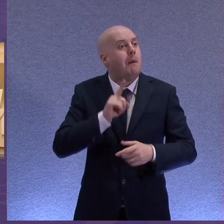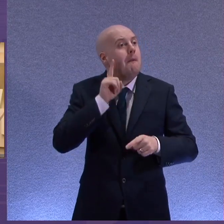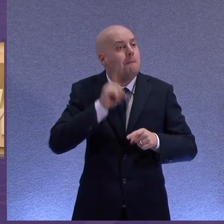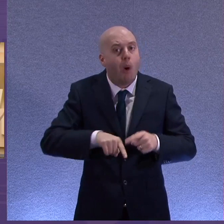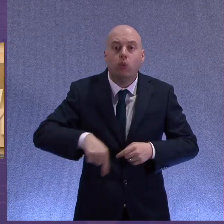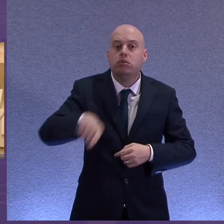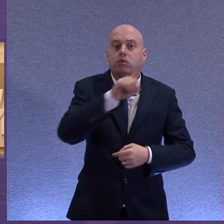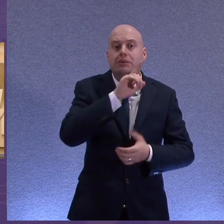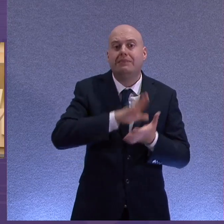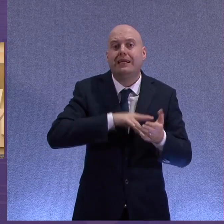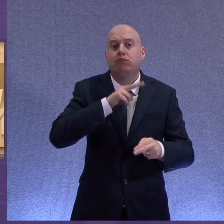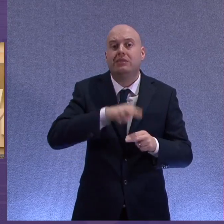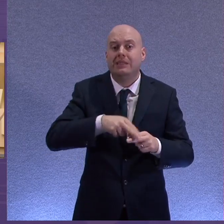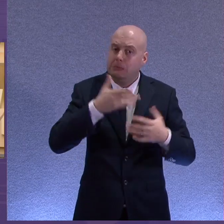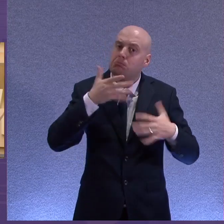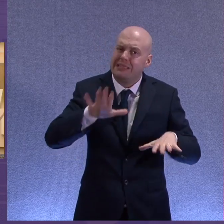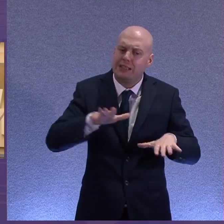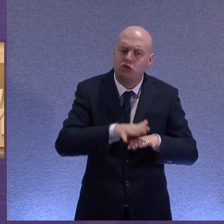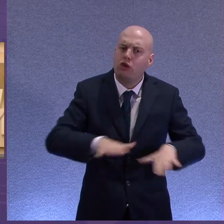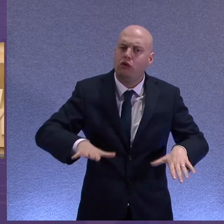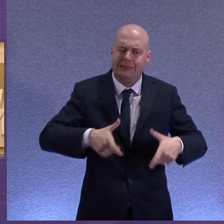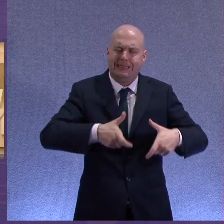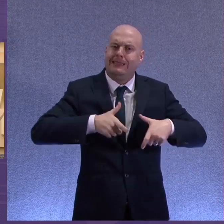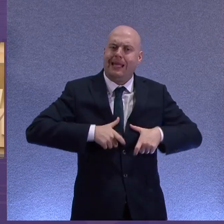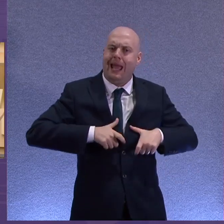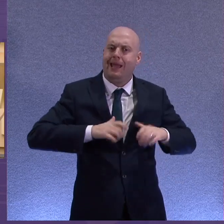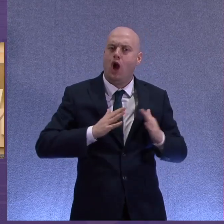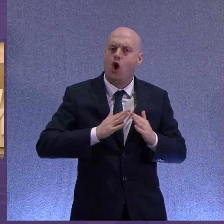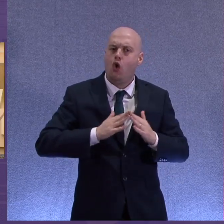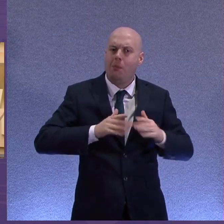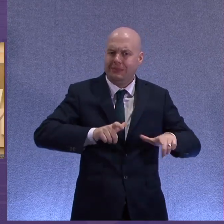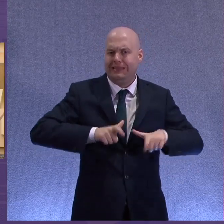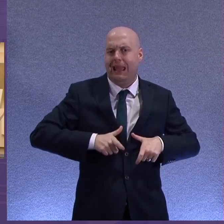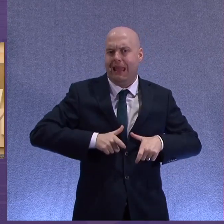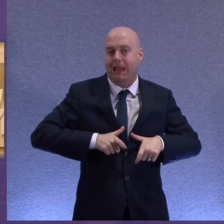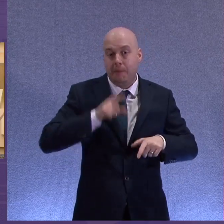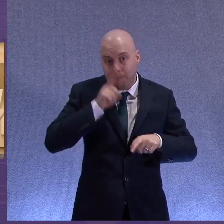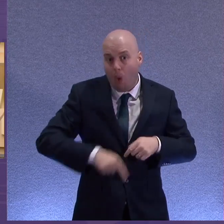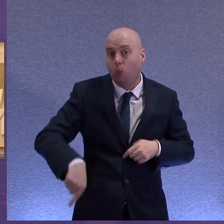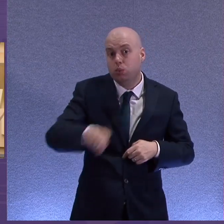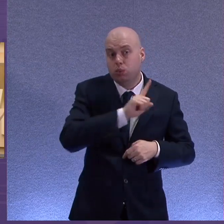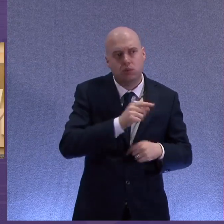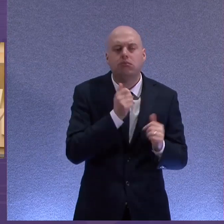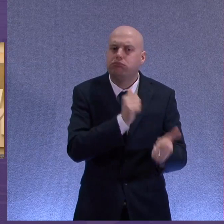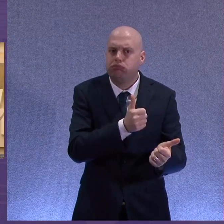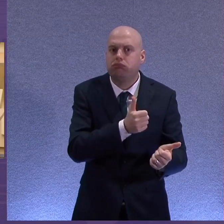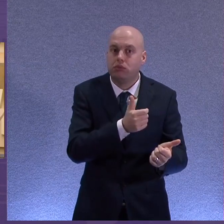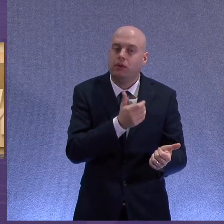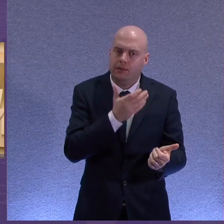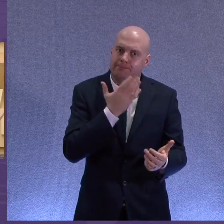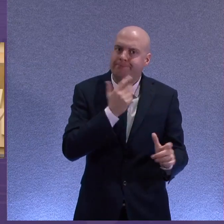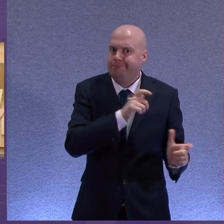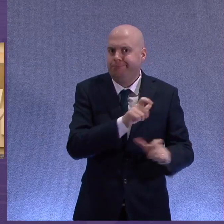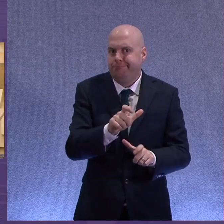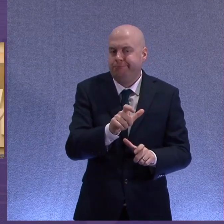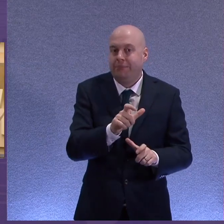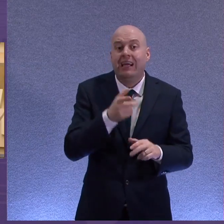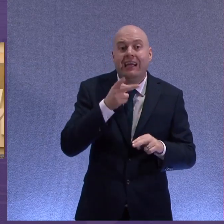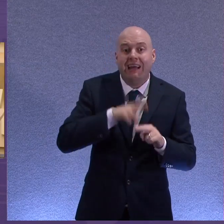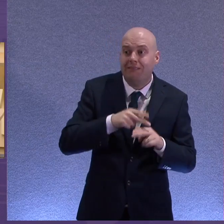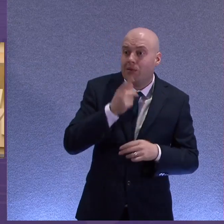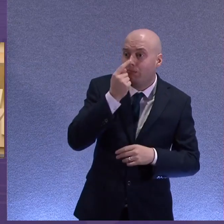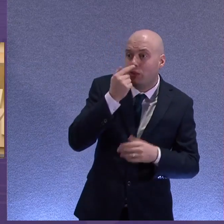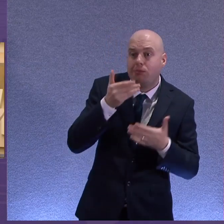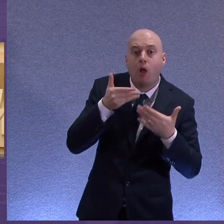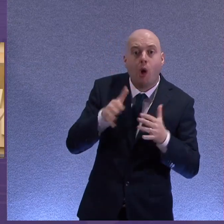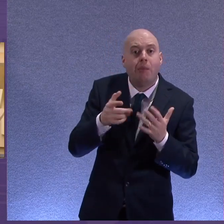school, and therefore that may give us some more, but it will be limited capacity to look at other areas. There were some points made